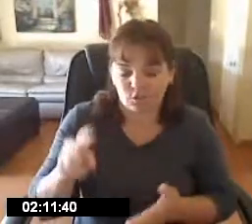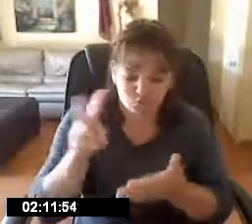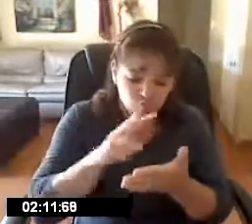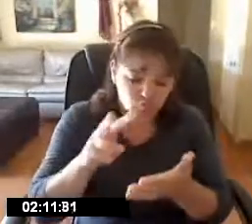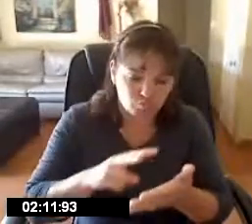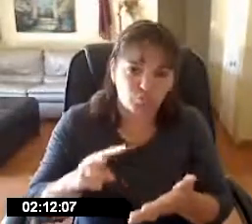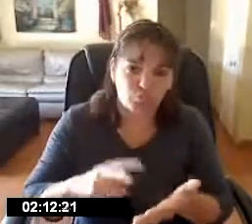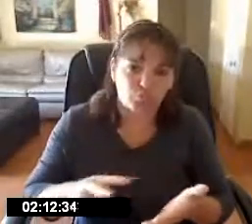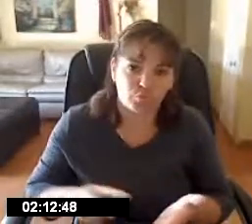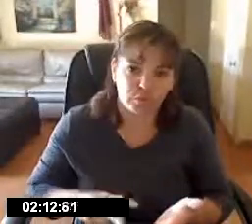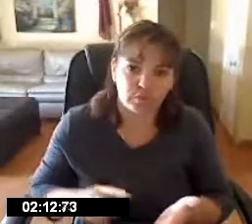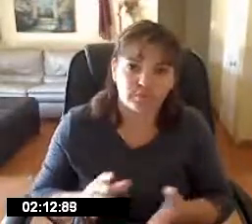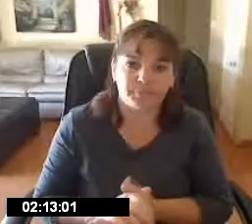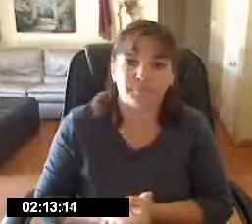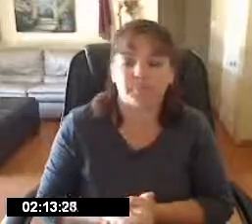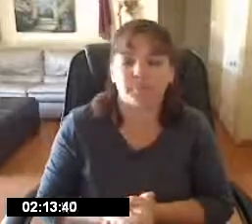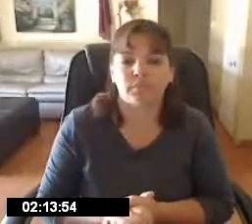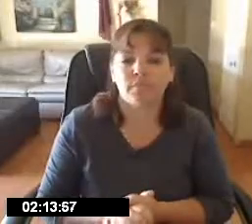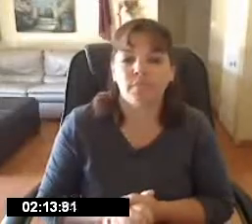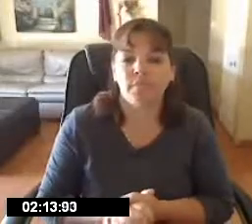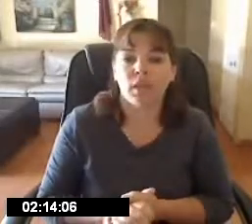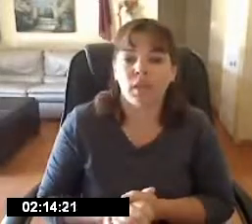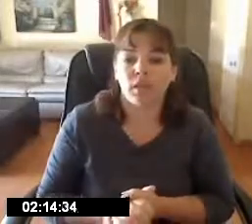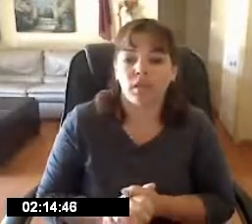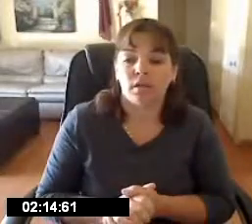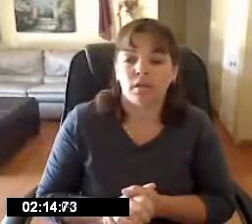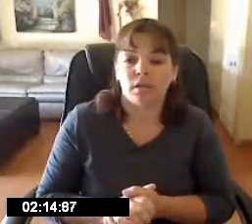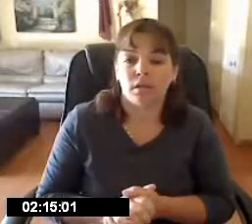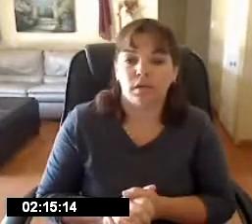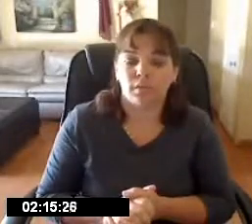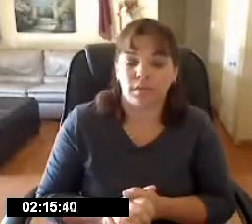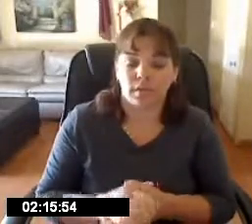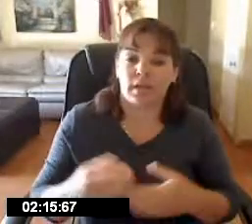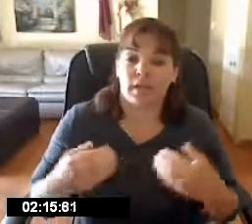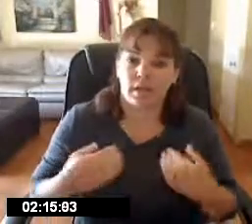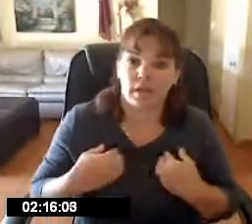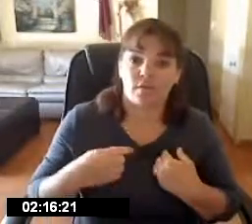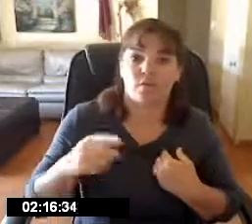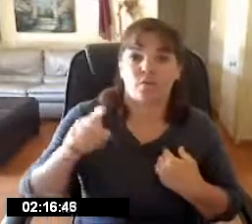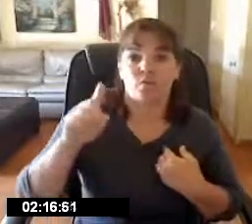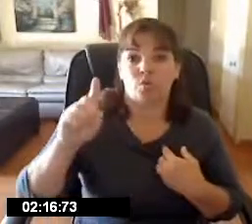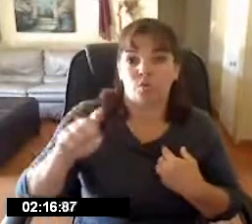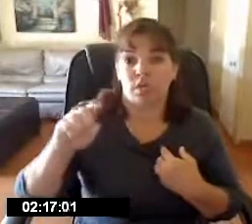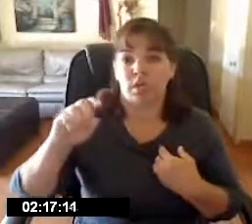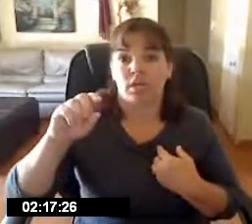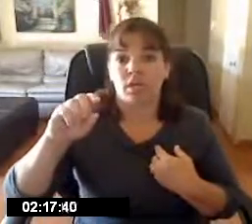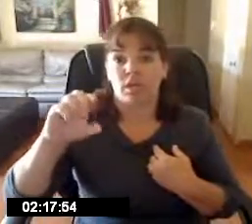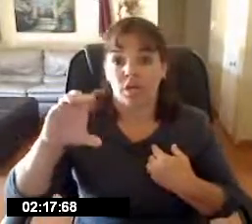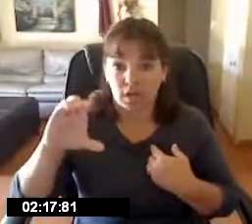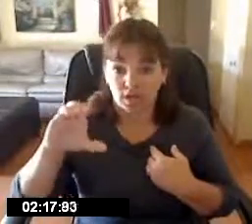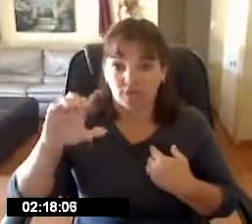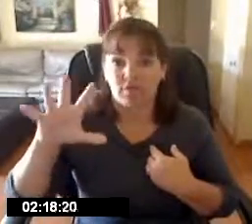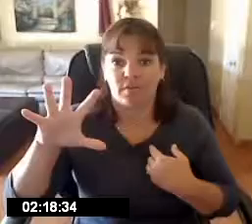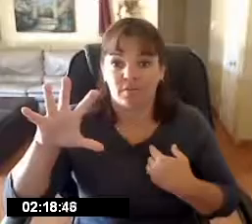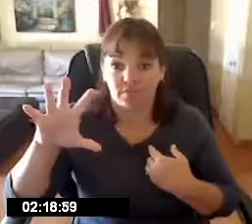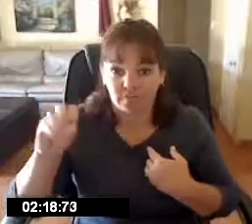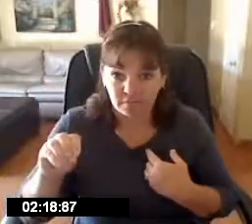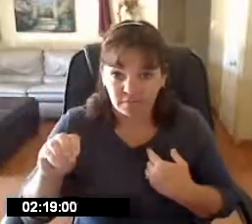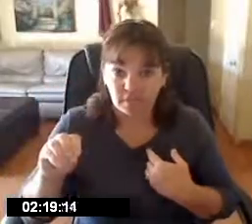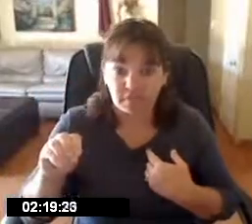to read and find out. But you're going to essentially do 150 multiple choice questions. You must pass this test.